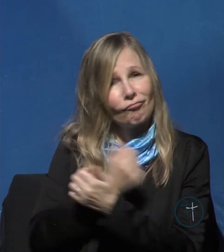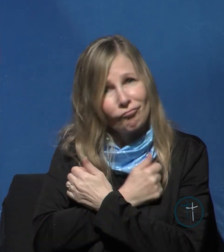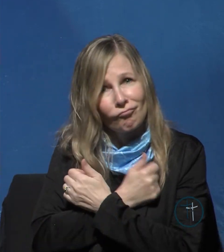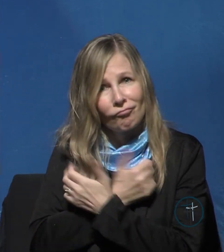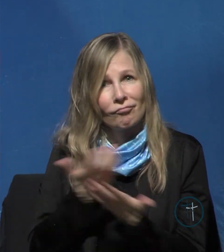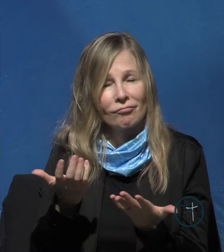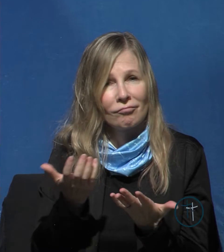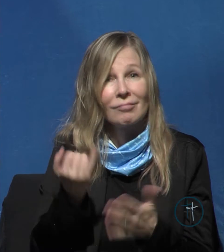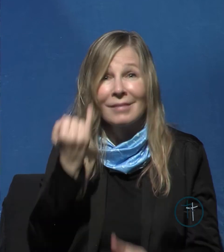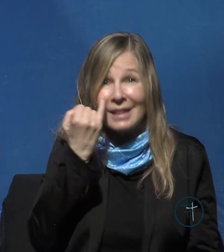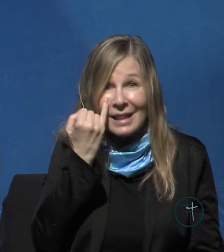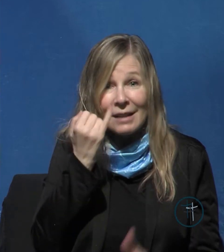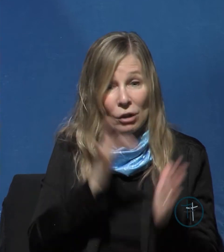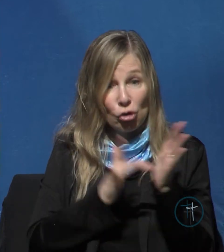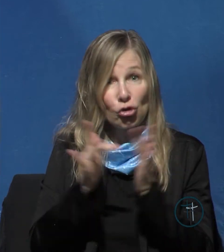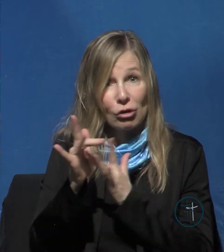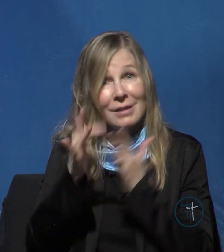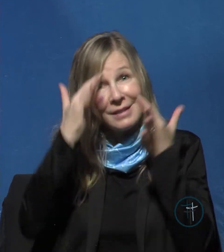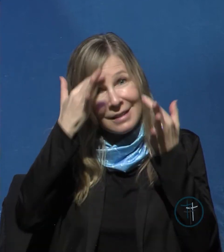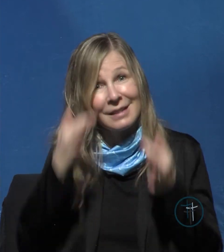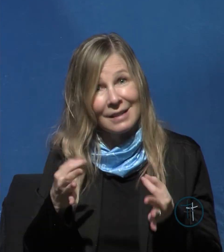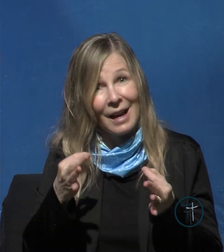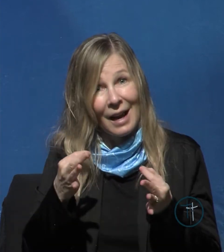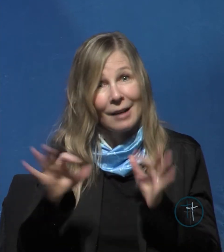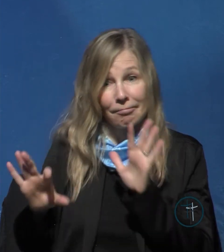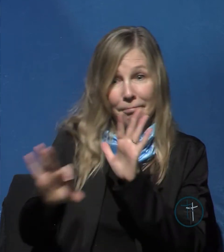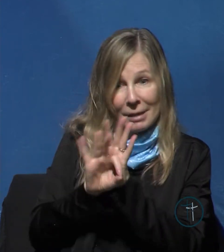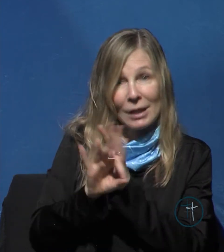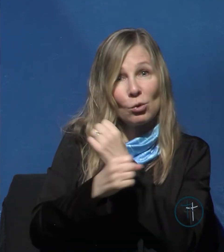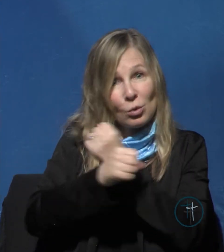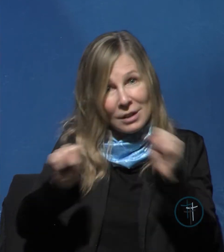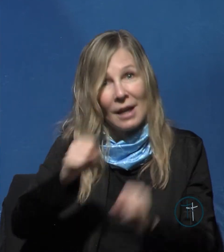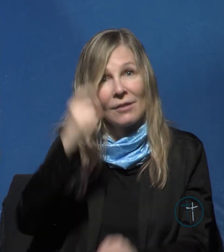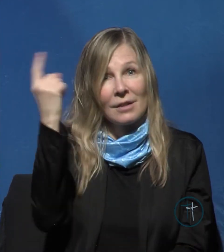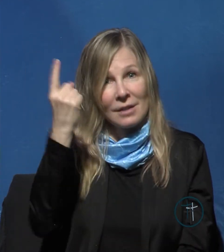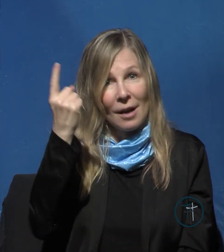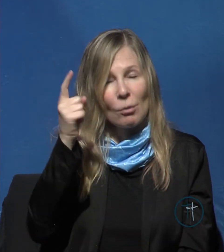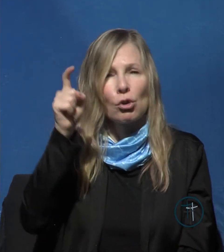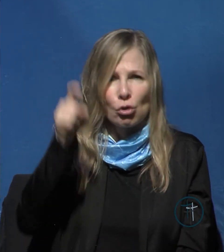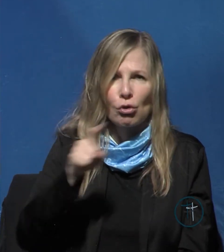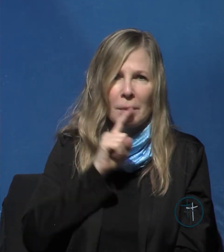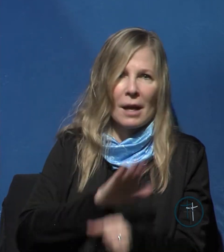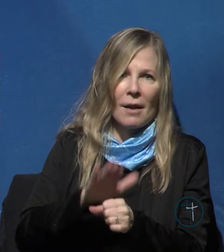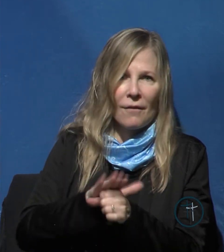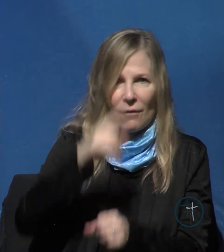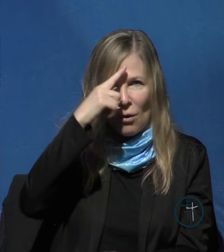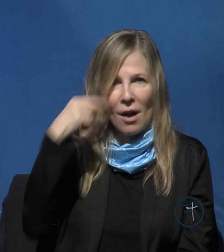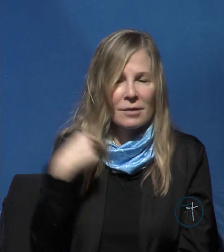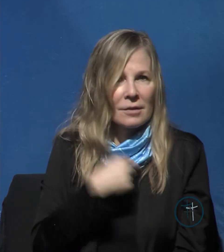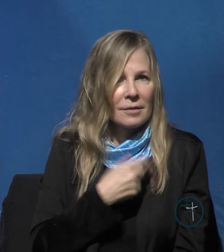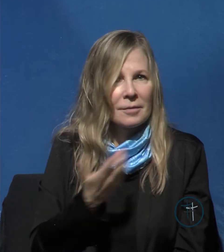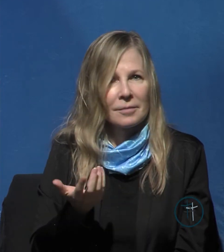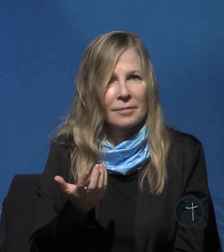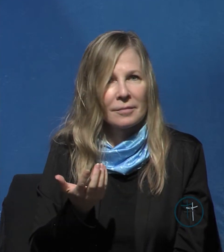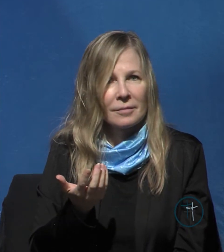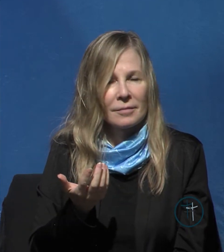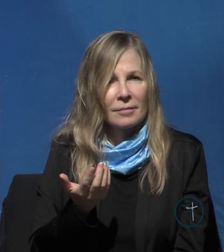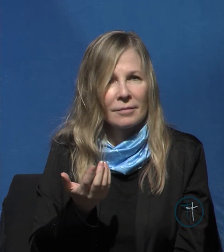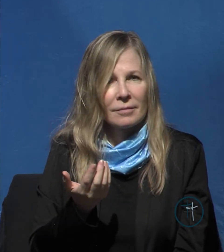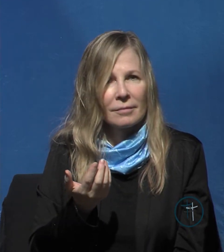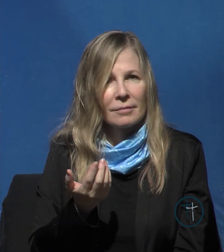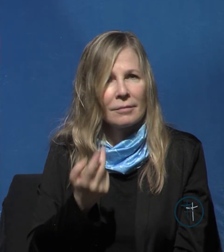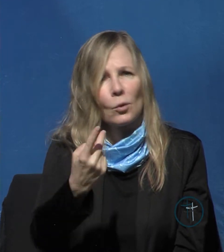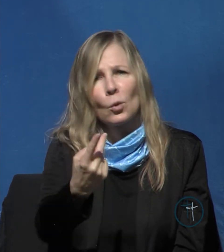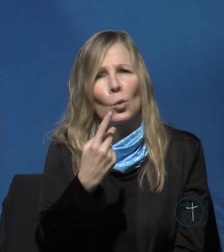If Jesus chose to save someone, that should be enough for us. You and I don't